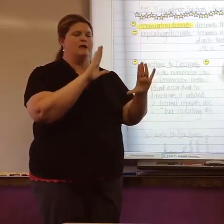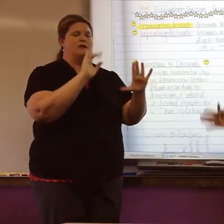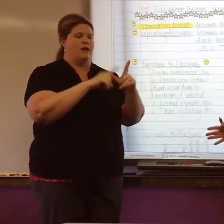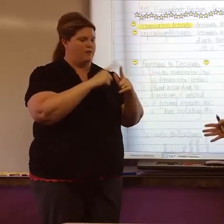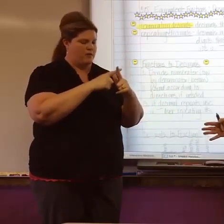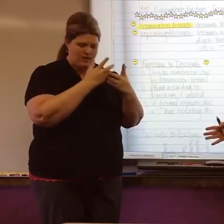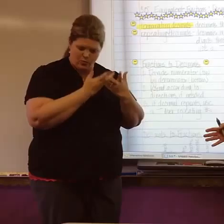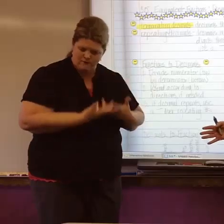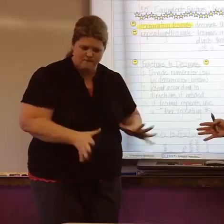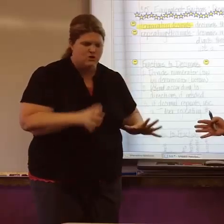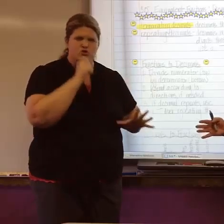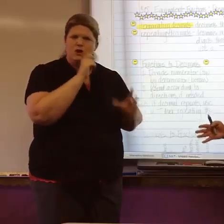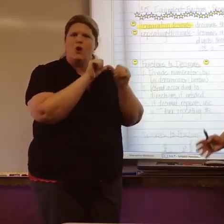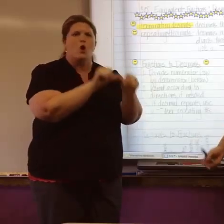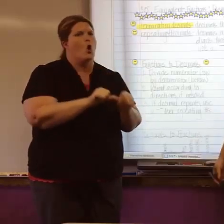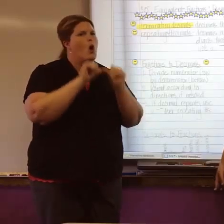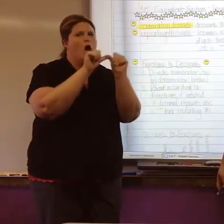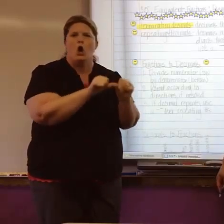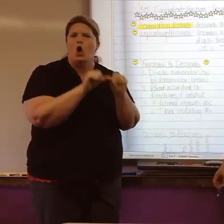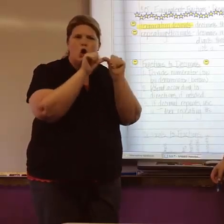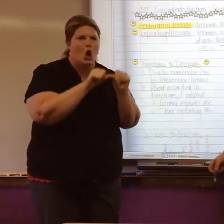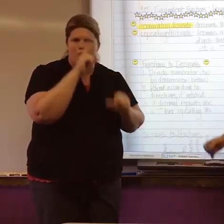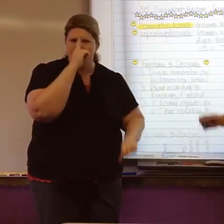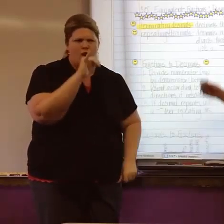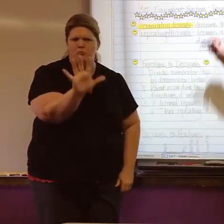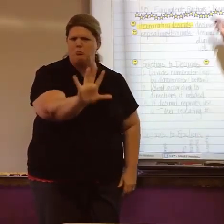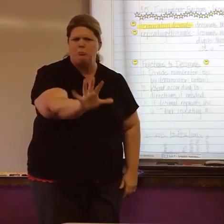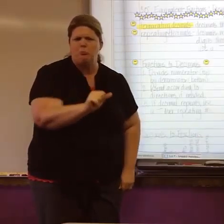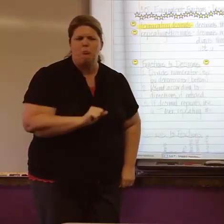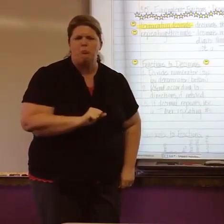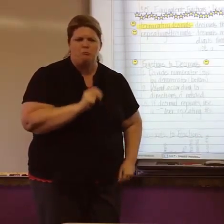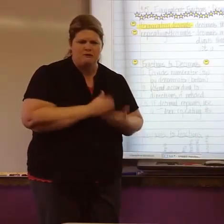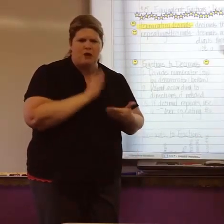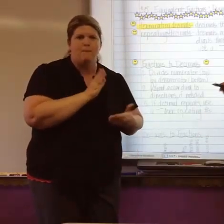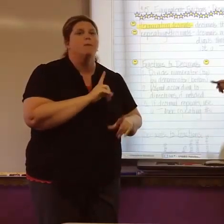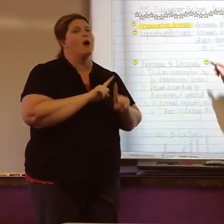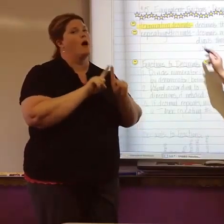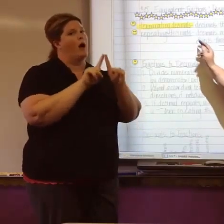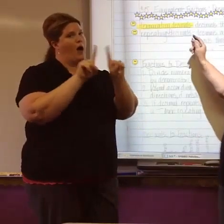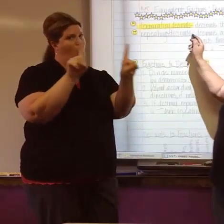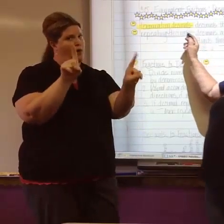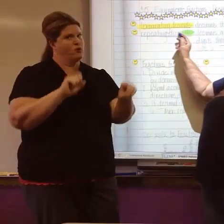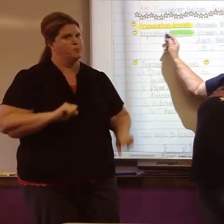to finish. They're not going to go on forever and ever and ever and ever. However,